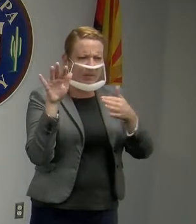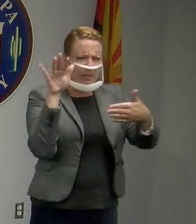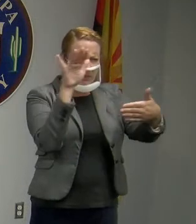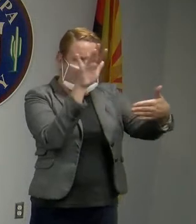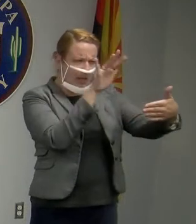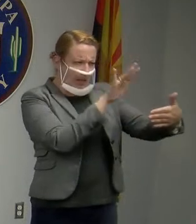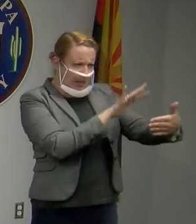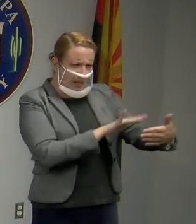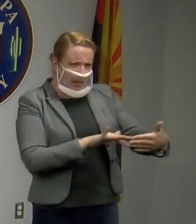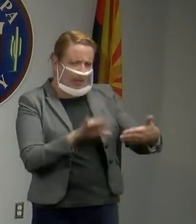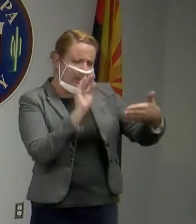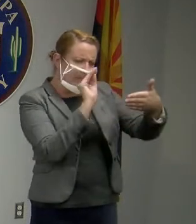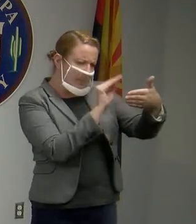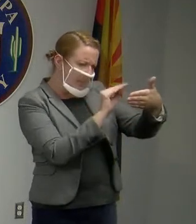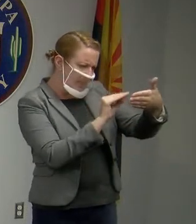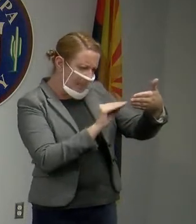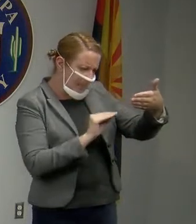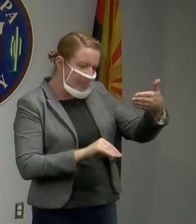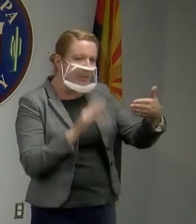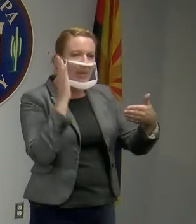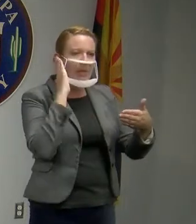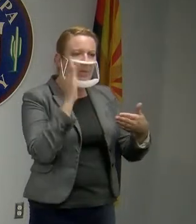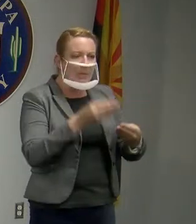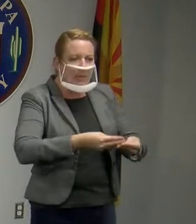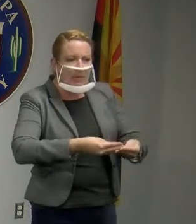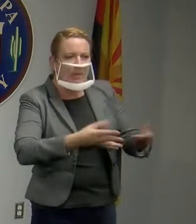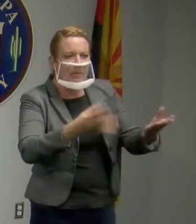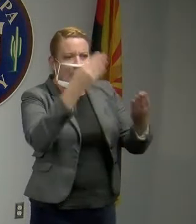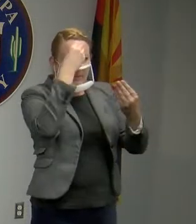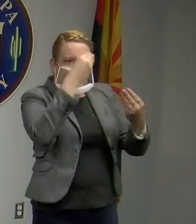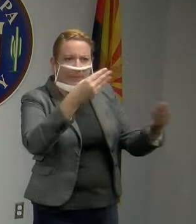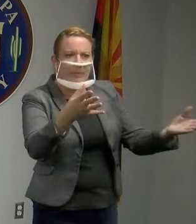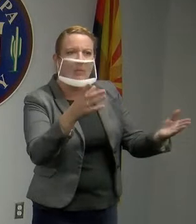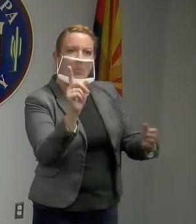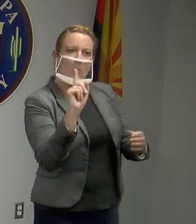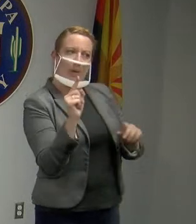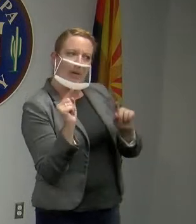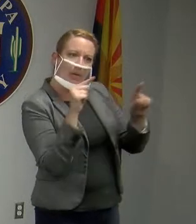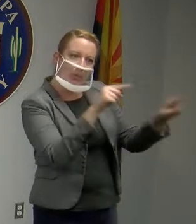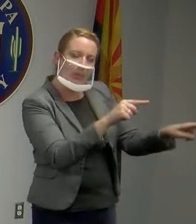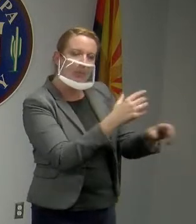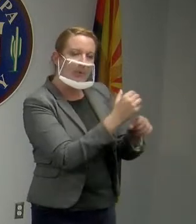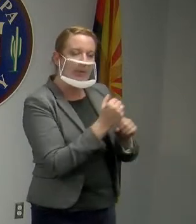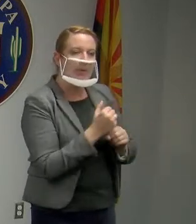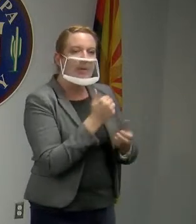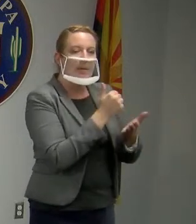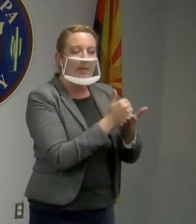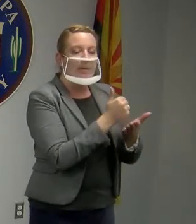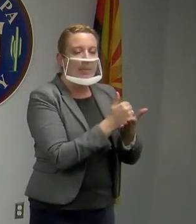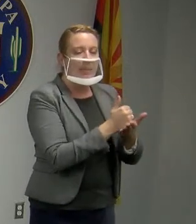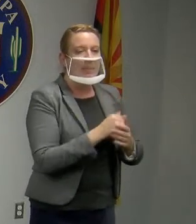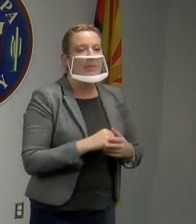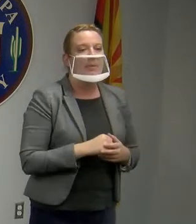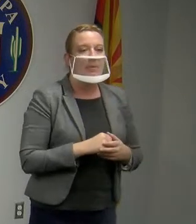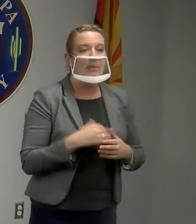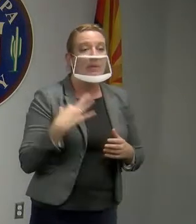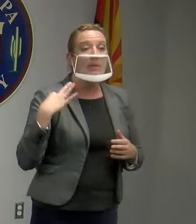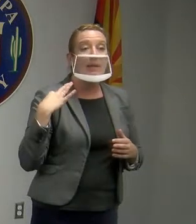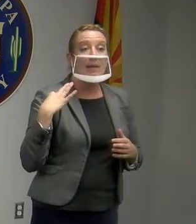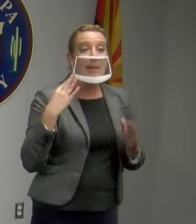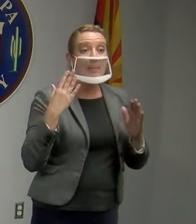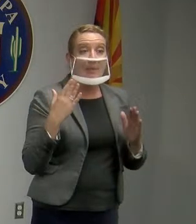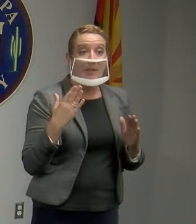Maricopa County where they can go to get assistance, to try and clarify for that. Applications are going to be taken and served on a